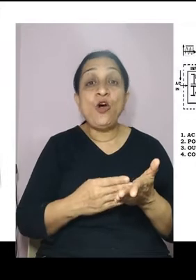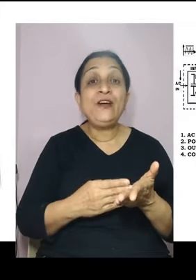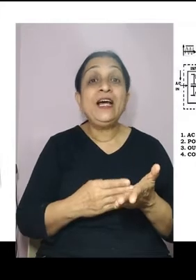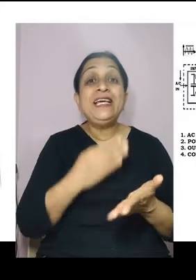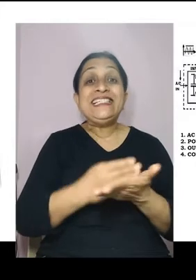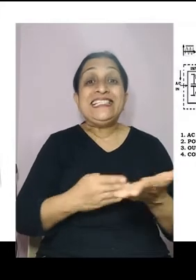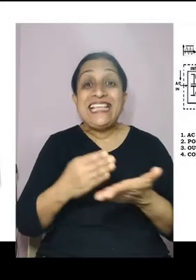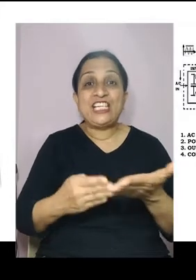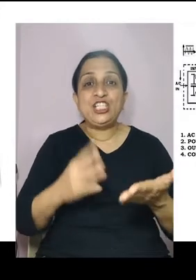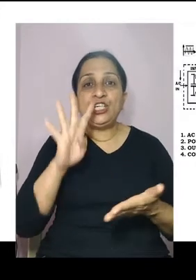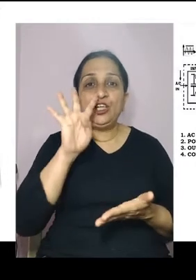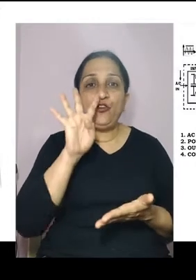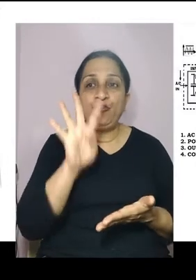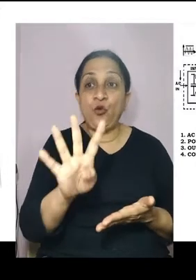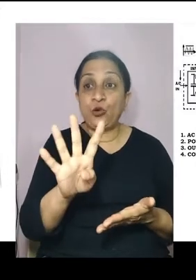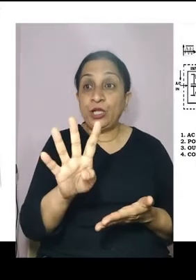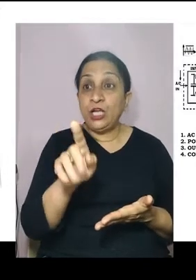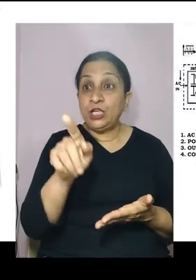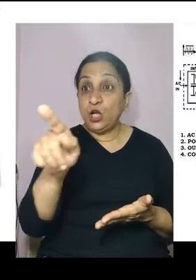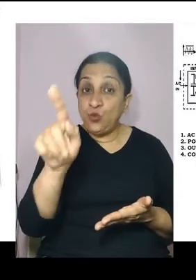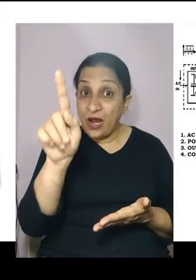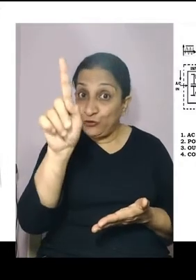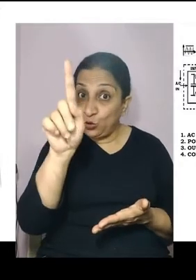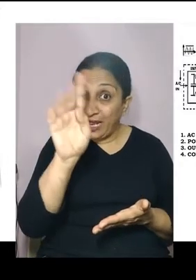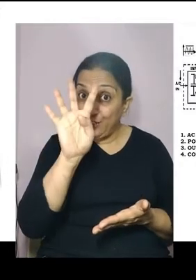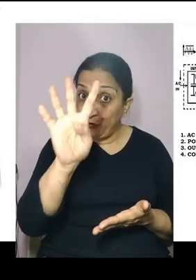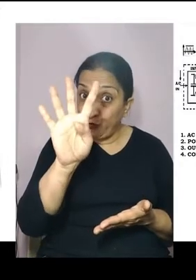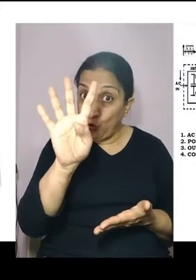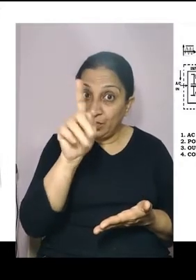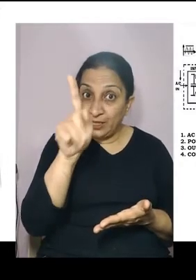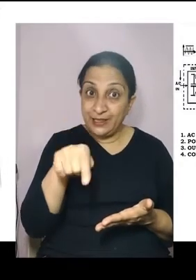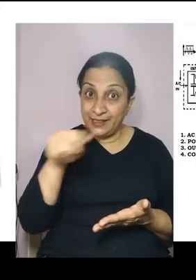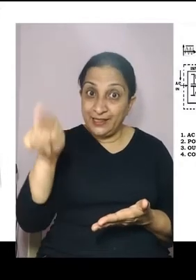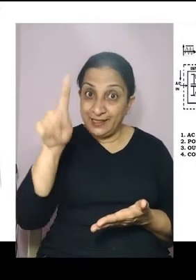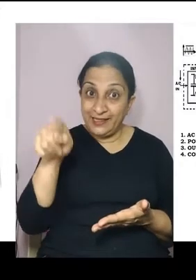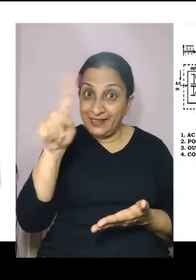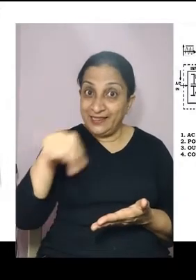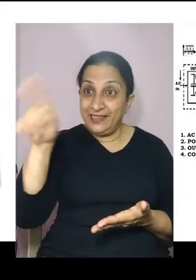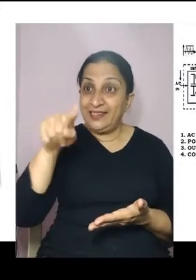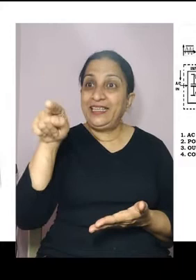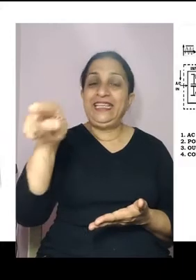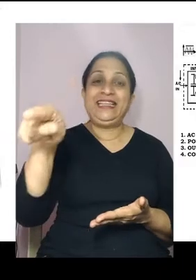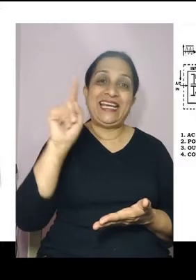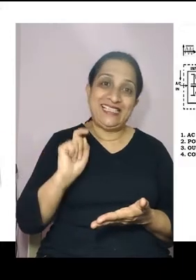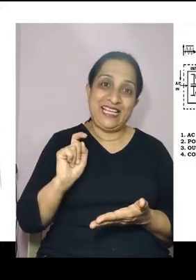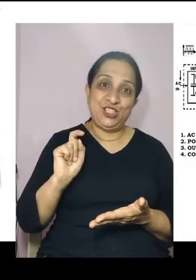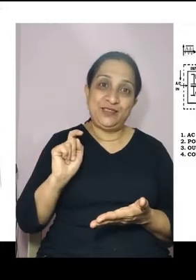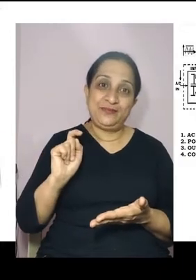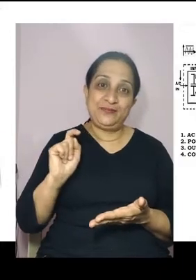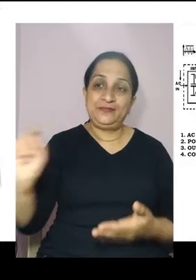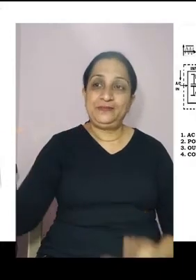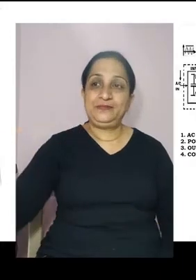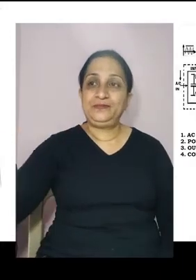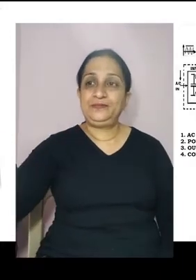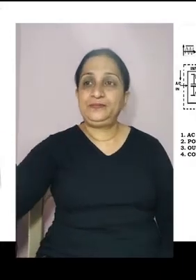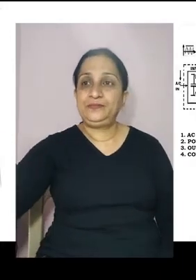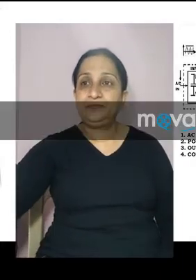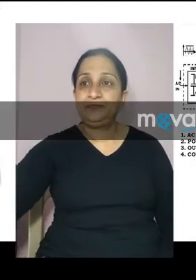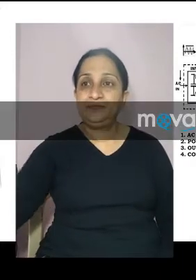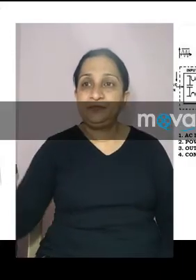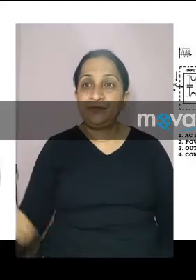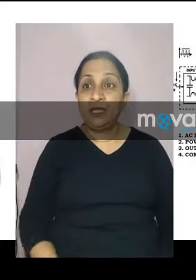part of section 4. Now you have to write 4 in that section.